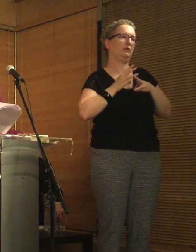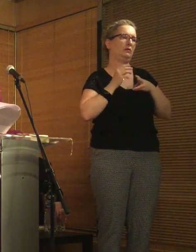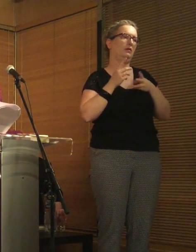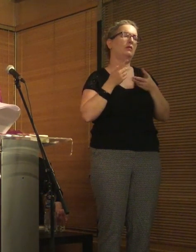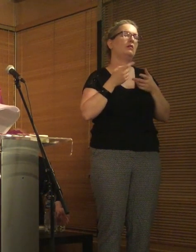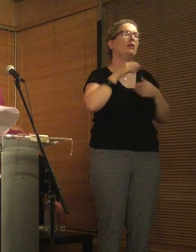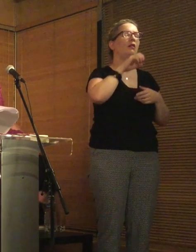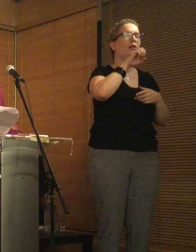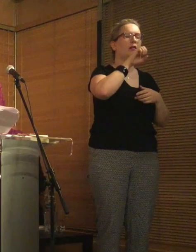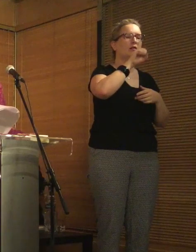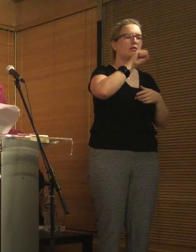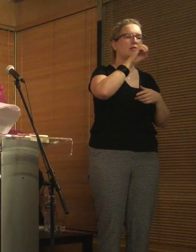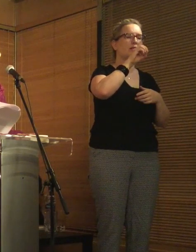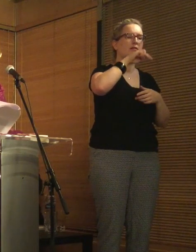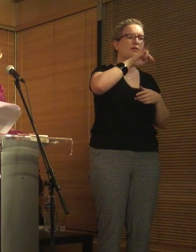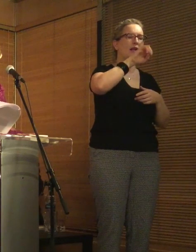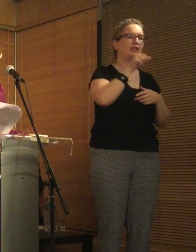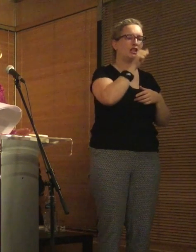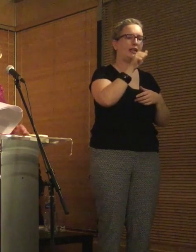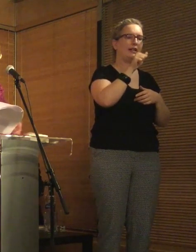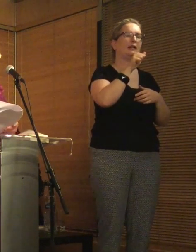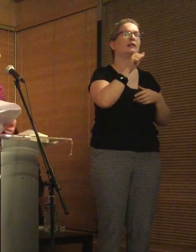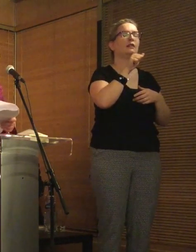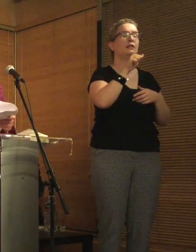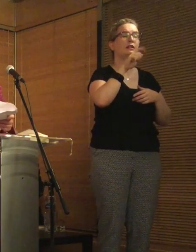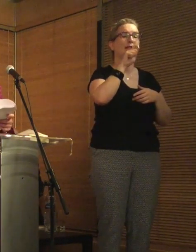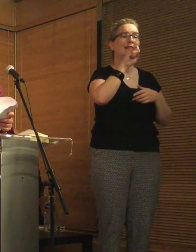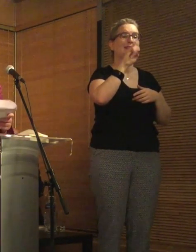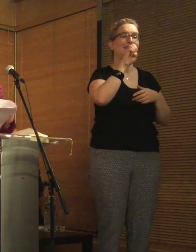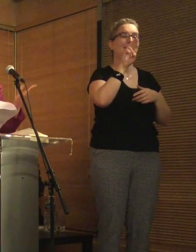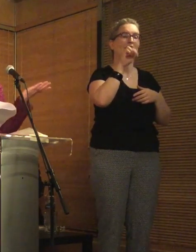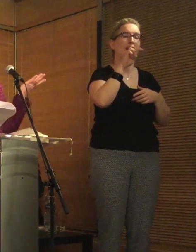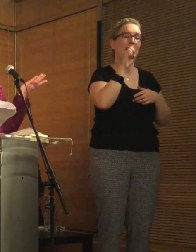Sonia Tiernan, who has written the wonderful biography of Eva Gore Booth,